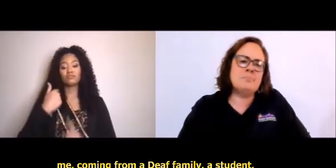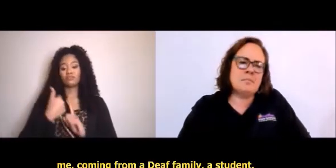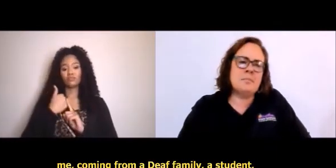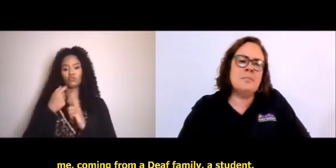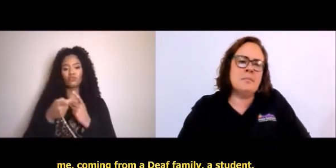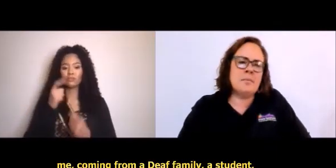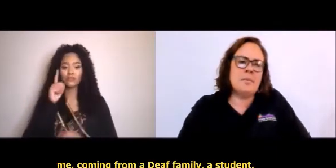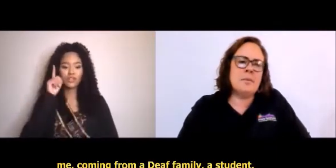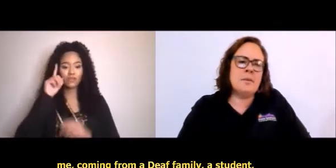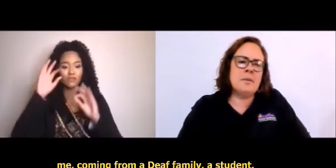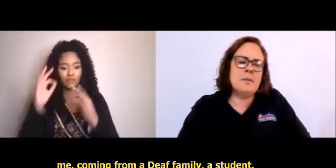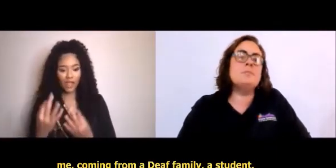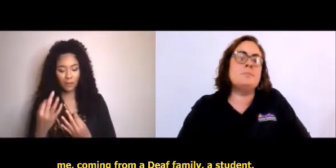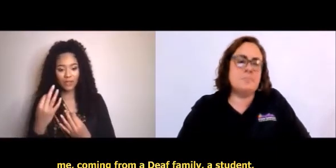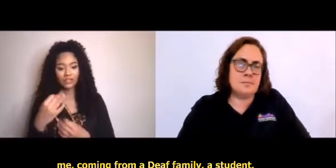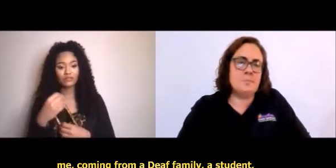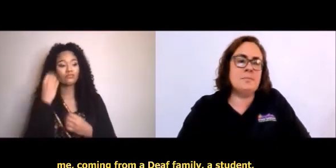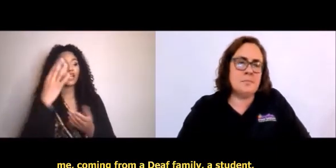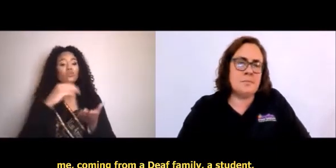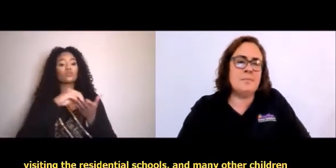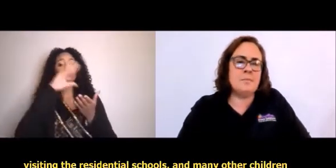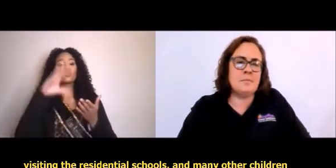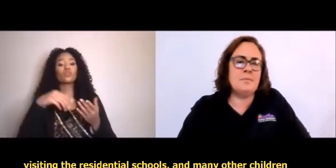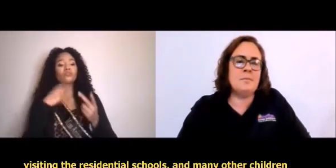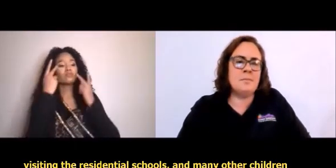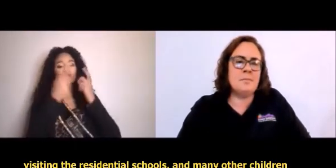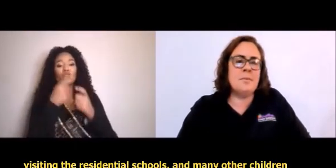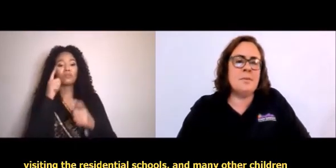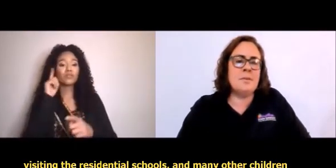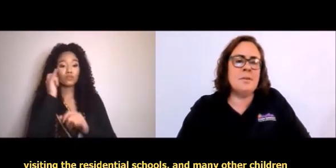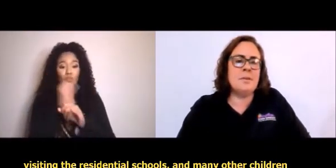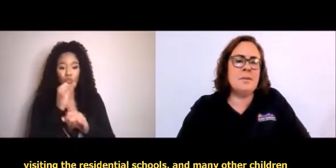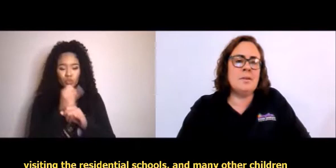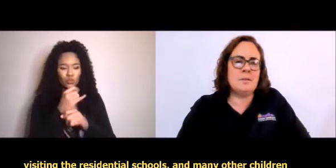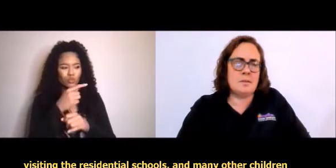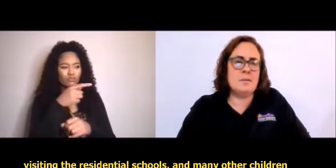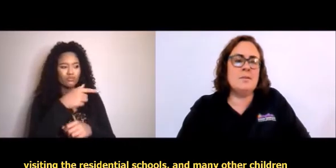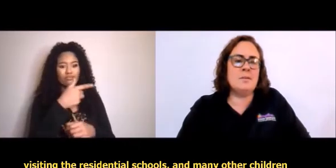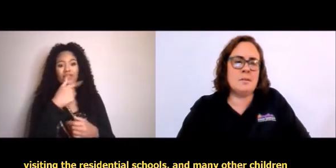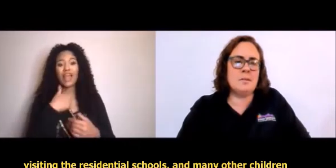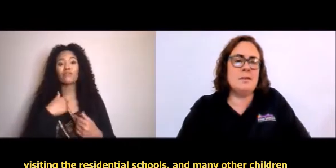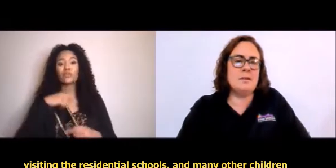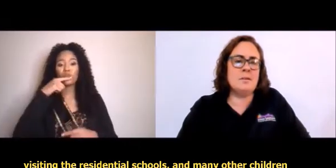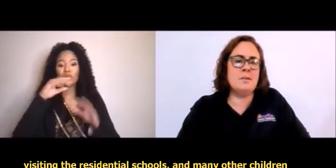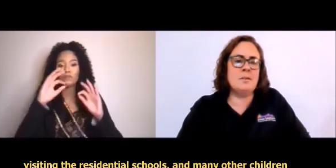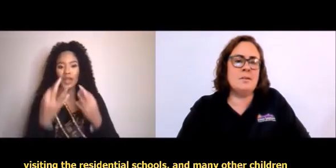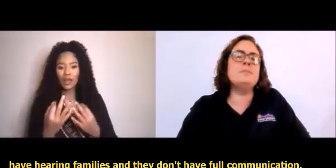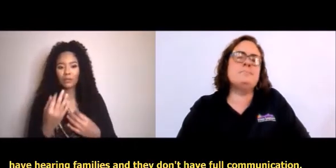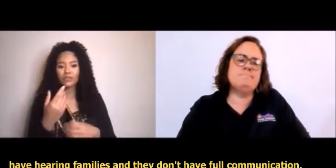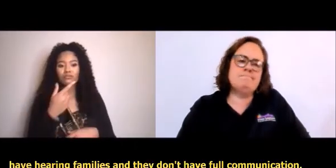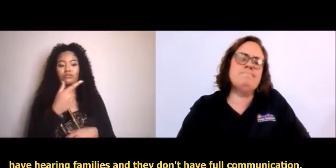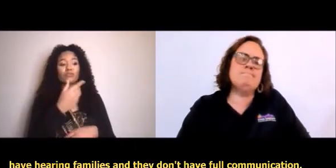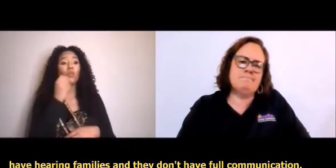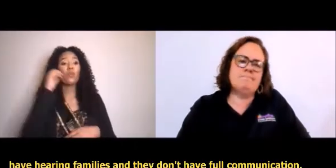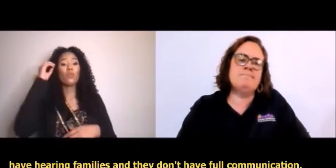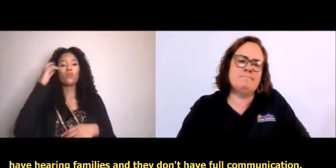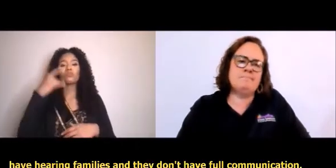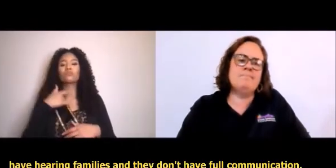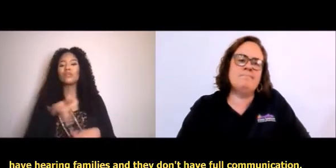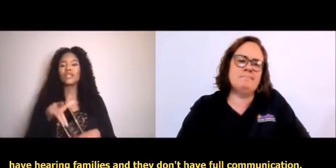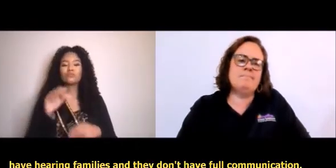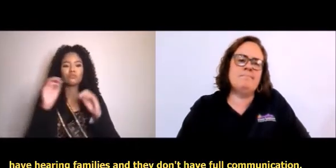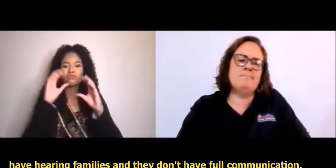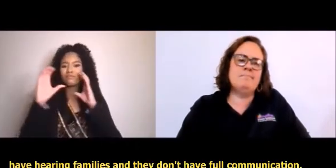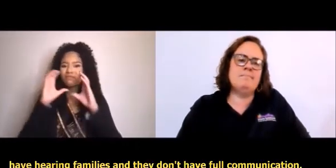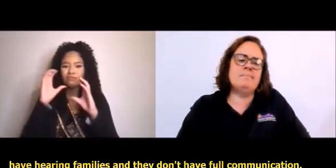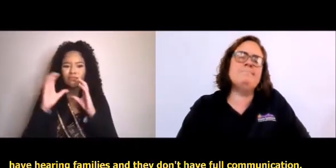because me coming from a deaf family, a student, visiting the residential schools, and many of the children have hearing families and